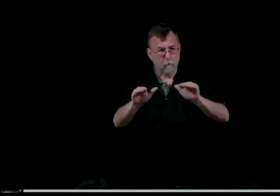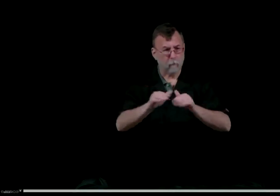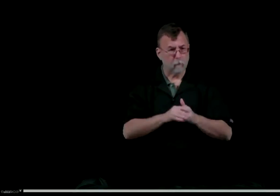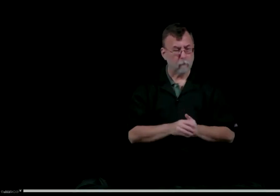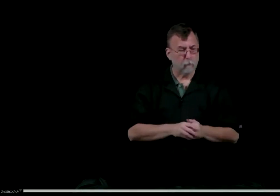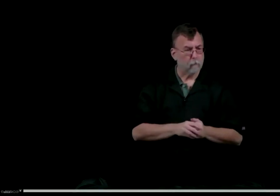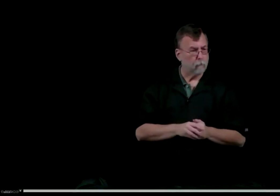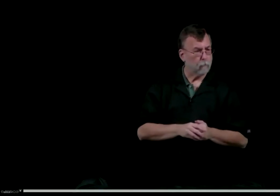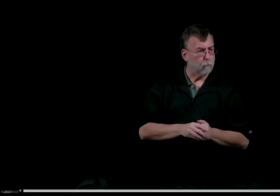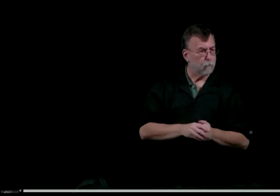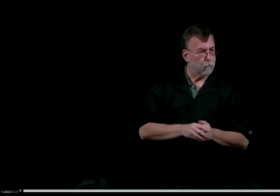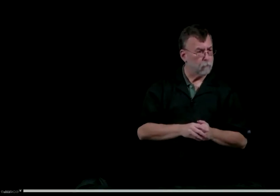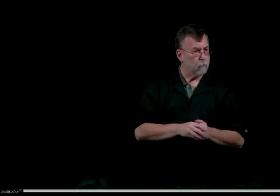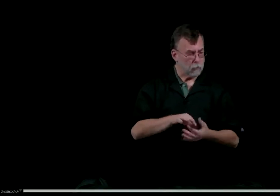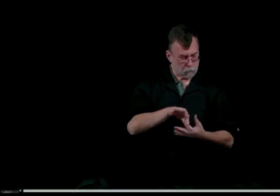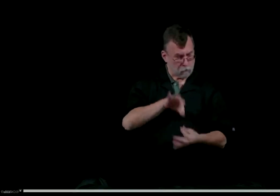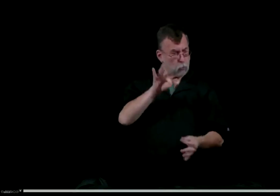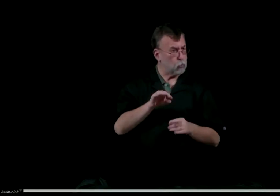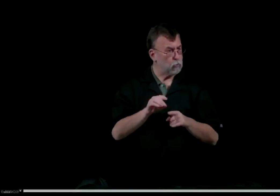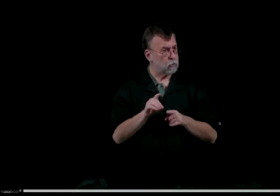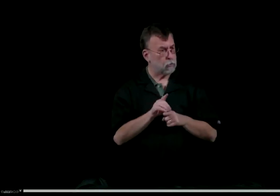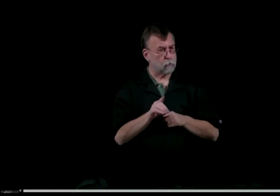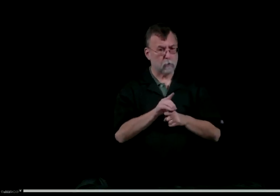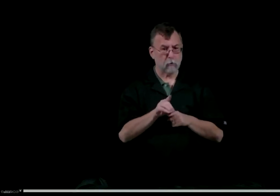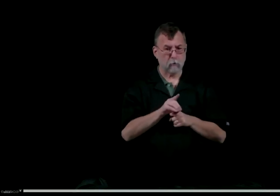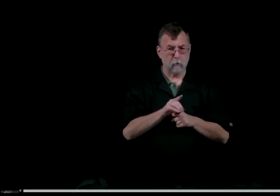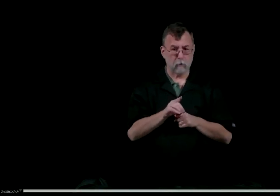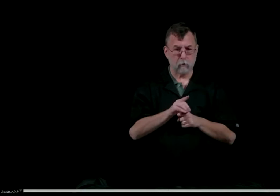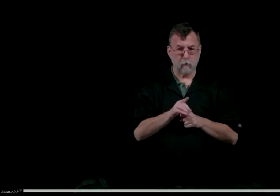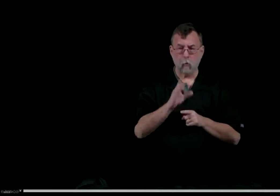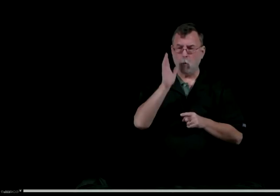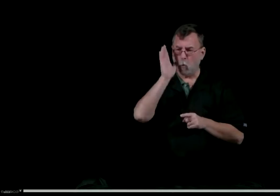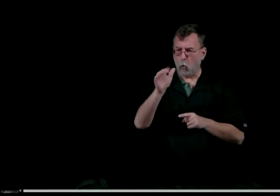Now again, I want to remind all of you of the spiritual disciplines.